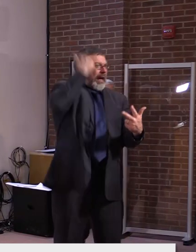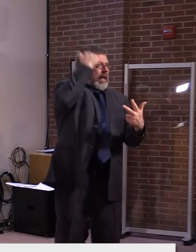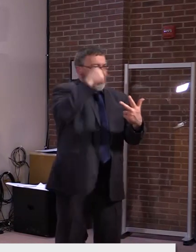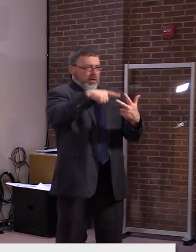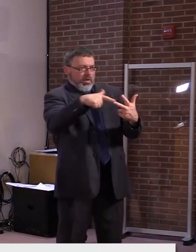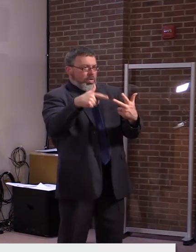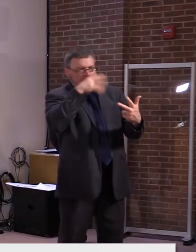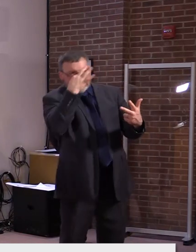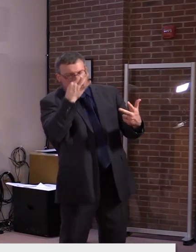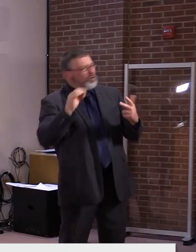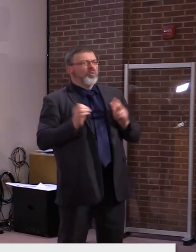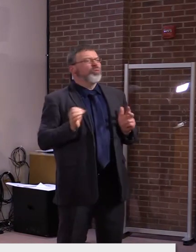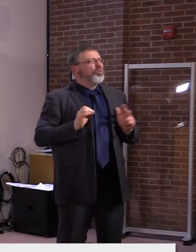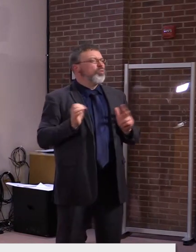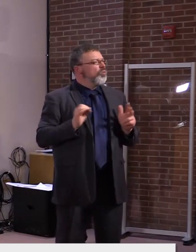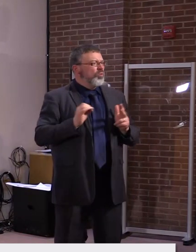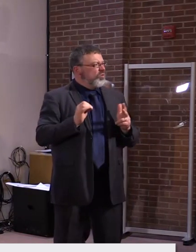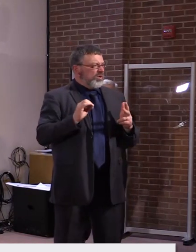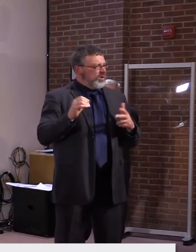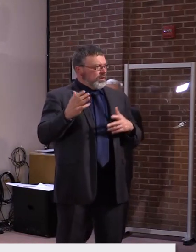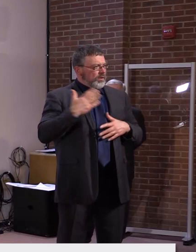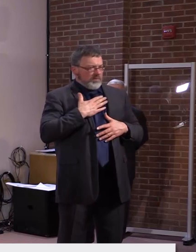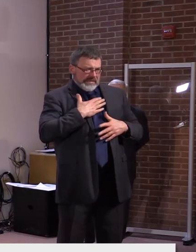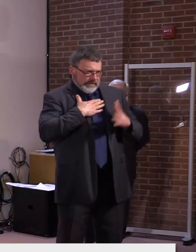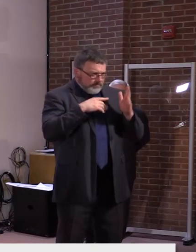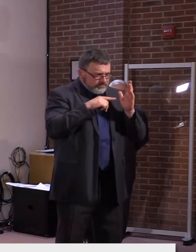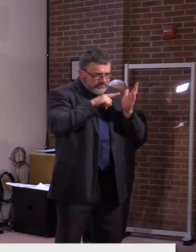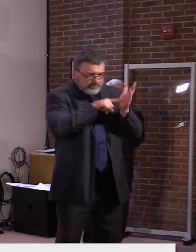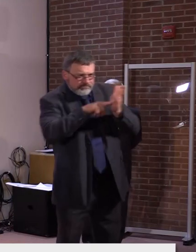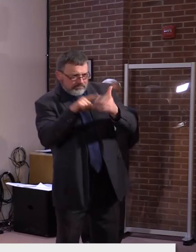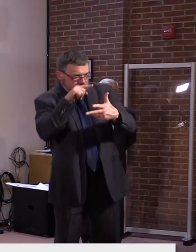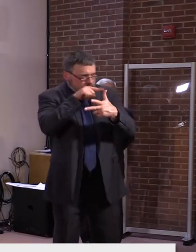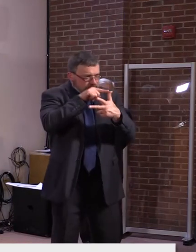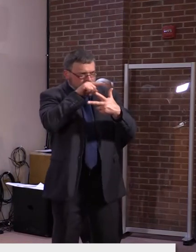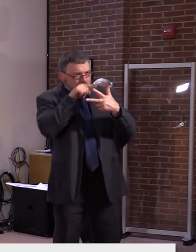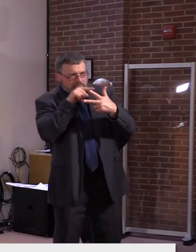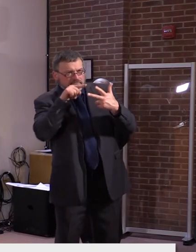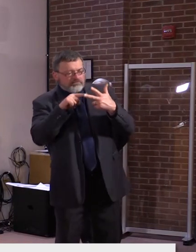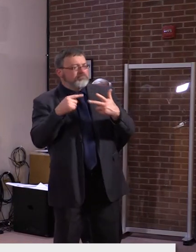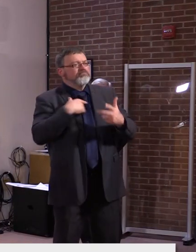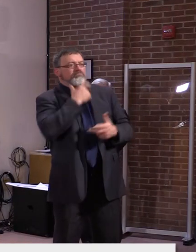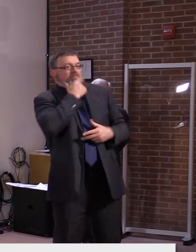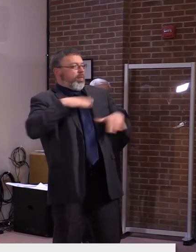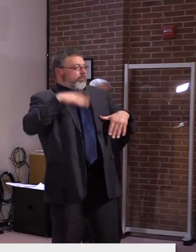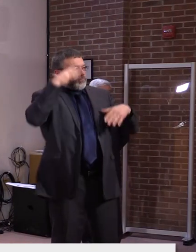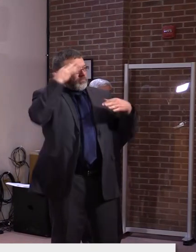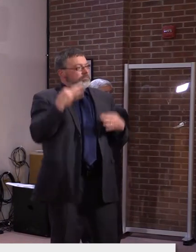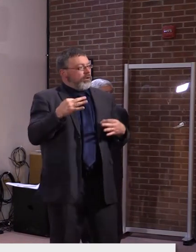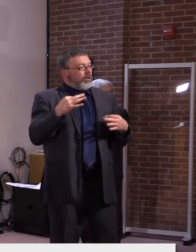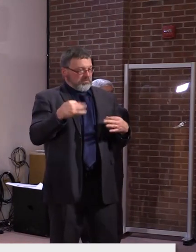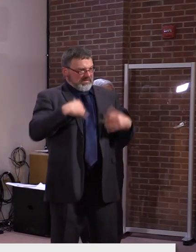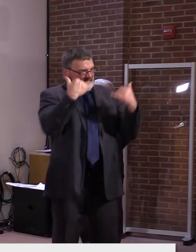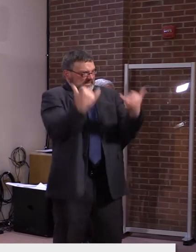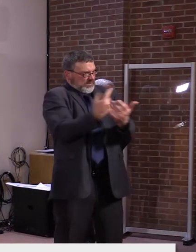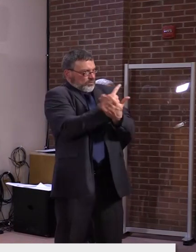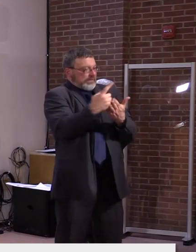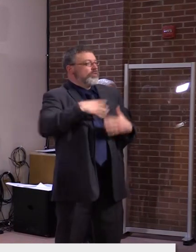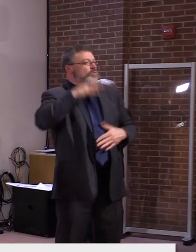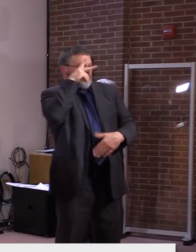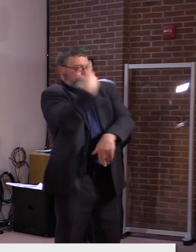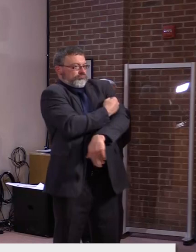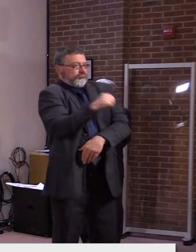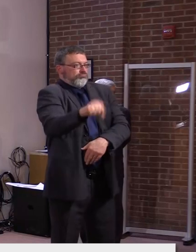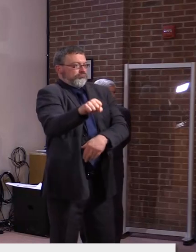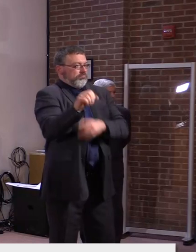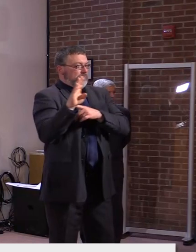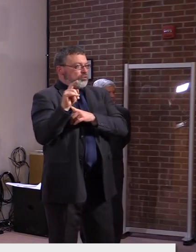to do my homework and determine what is the best for me, but I'll do that this week. Governor, regarding the